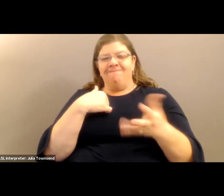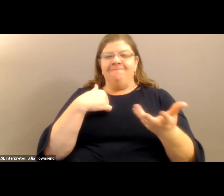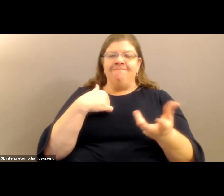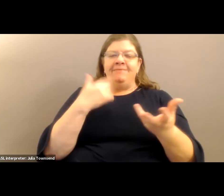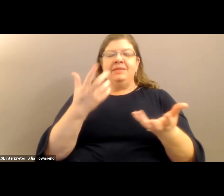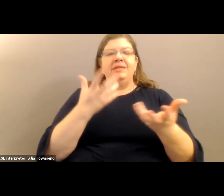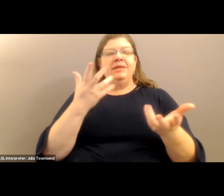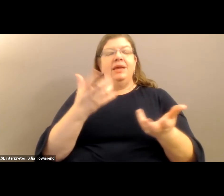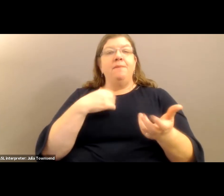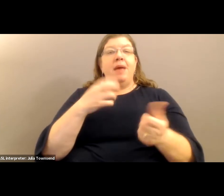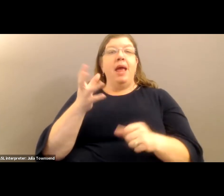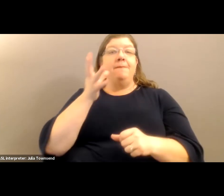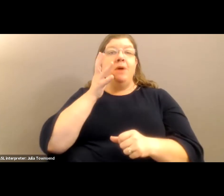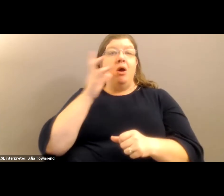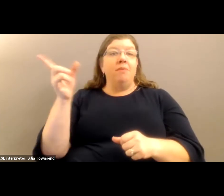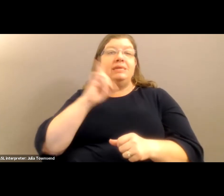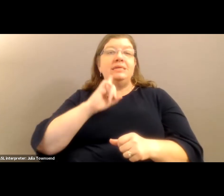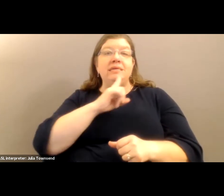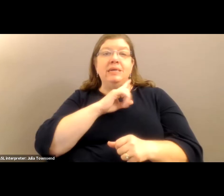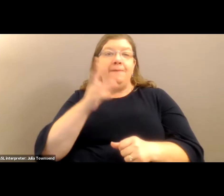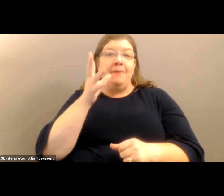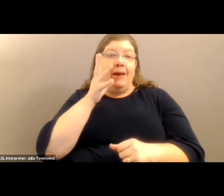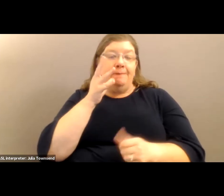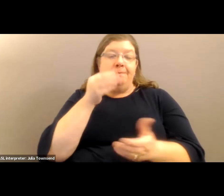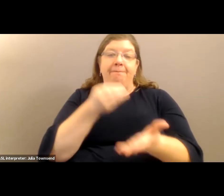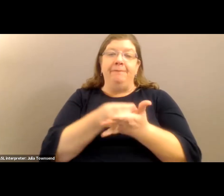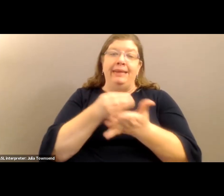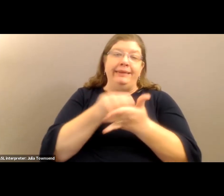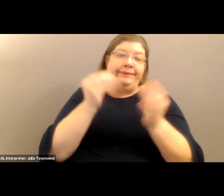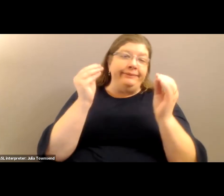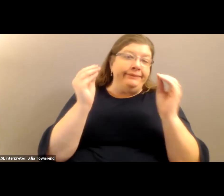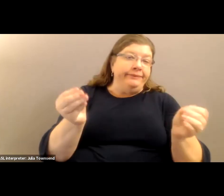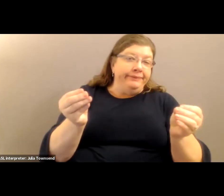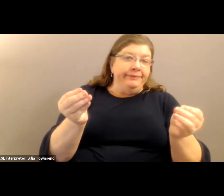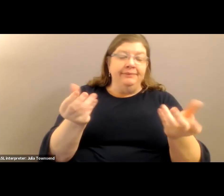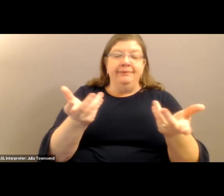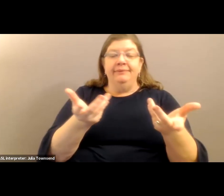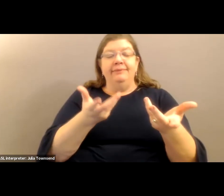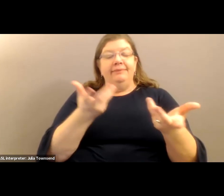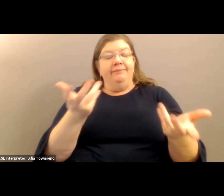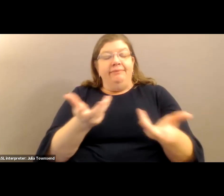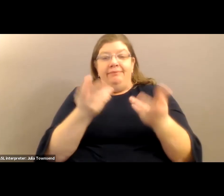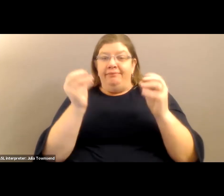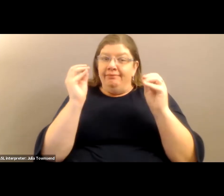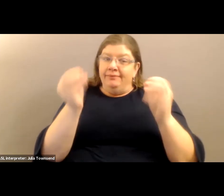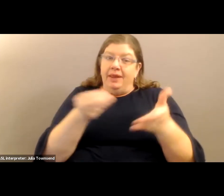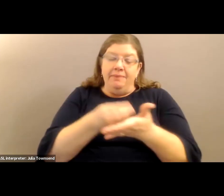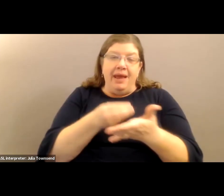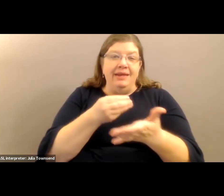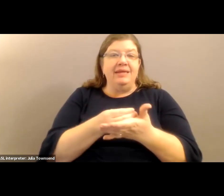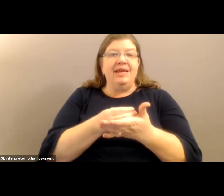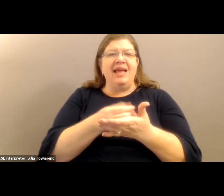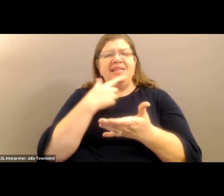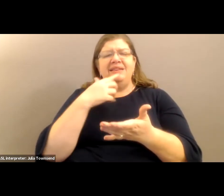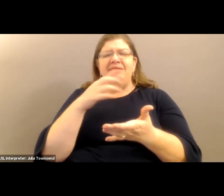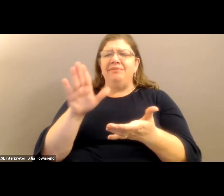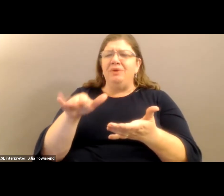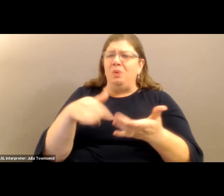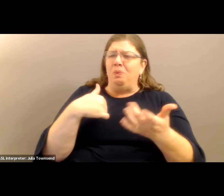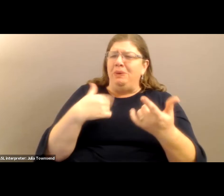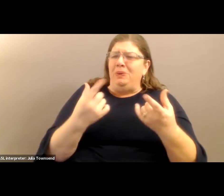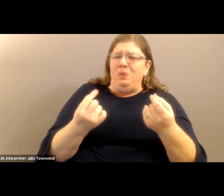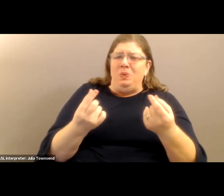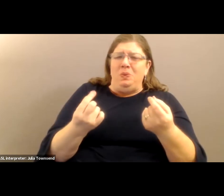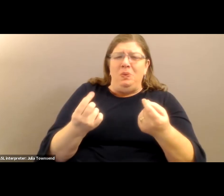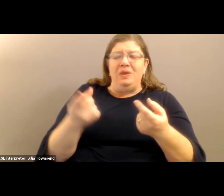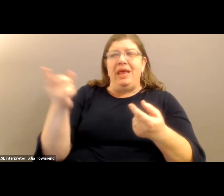my mom was single. We had like no money, and stuff, absolutely, like no money and so forth. And I said, Mr. Kiernan, what do I do?